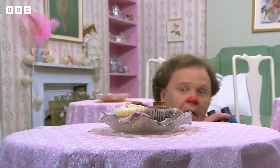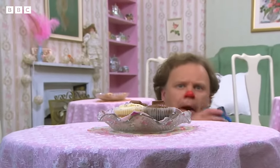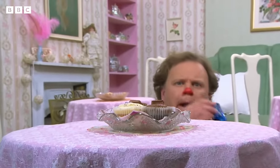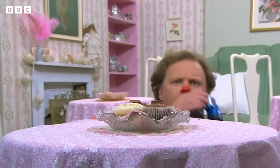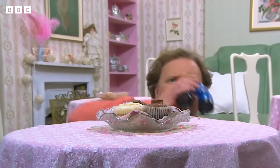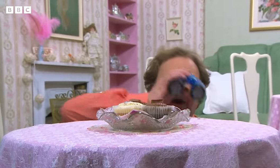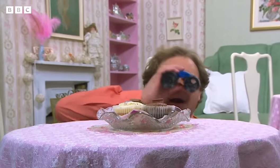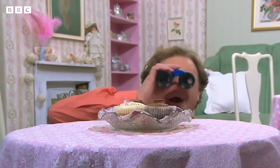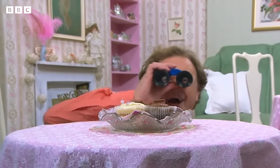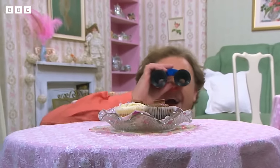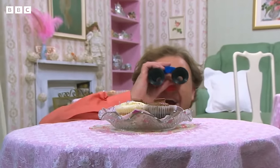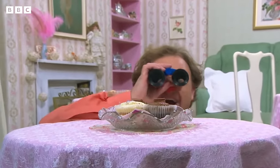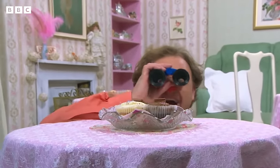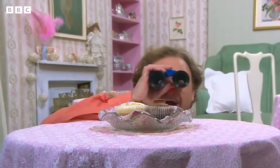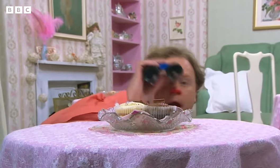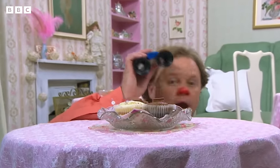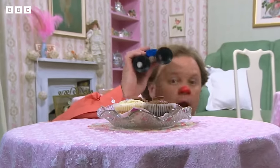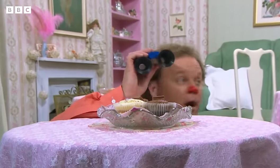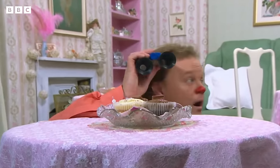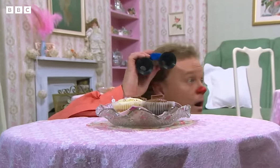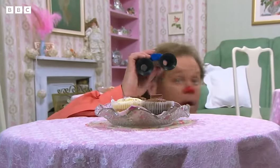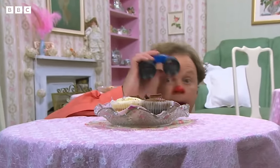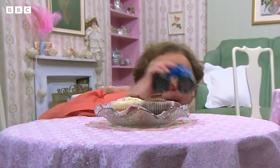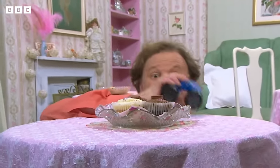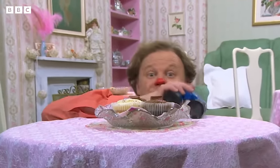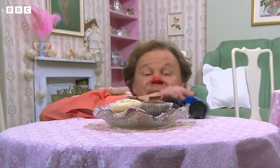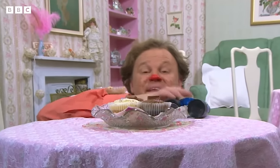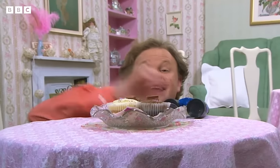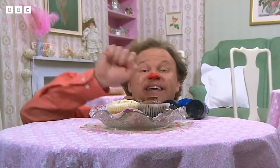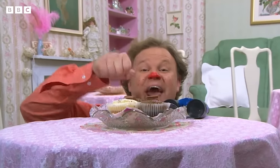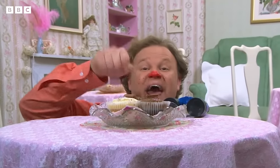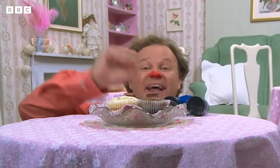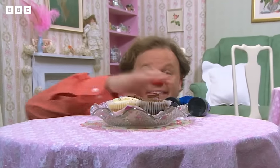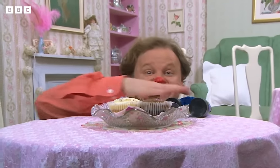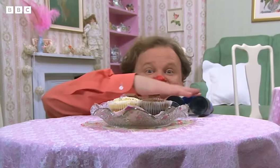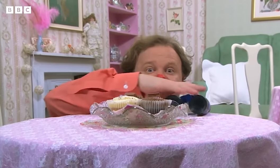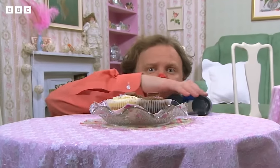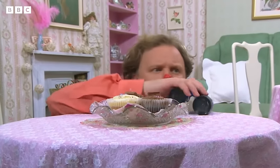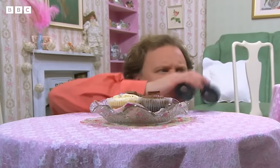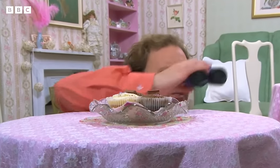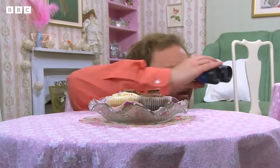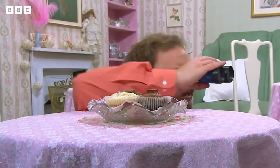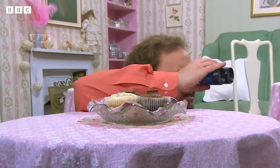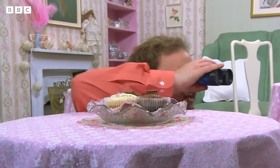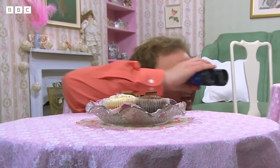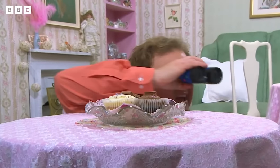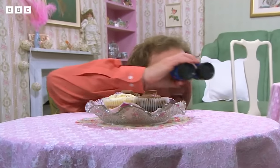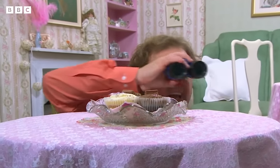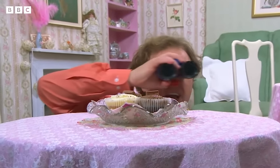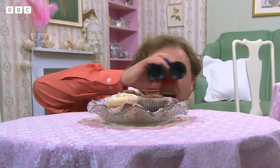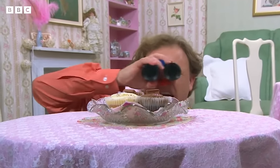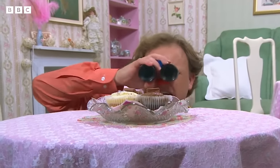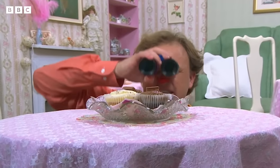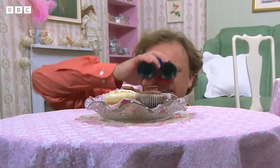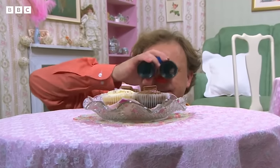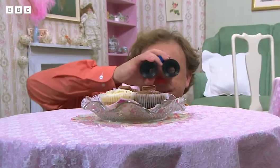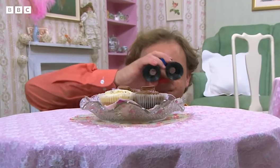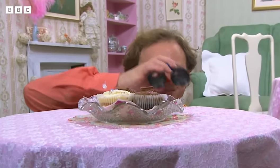Are you in Aunt Polly's tea room, Mr. Tumble? Yes. I can't see any bears in here, Mr. Tumble.